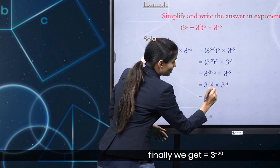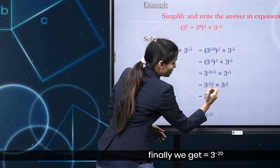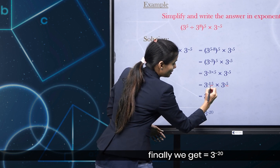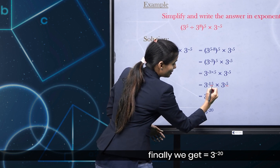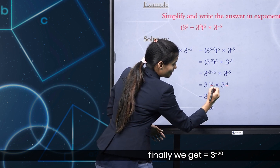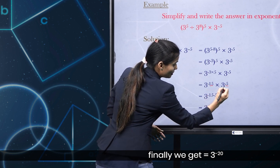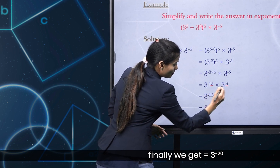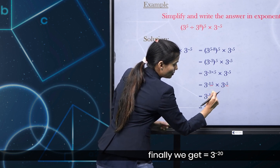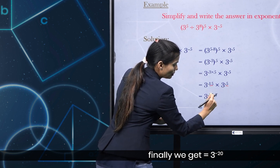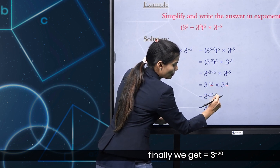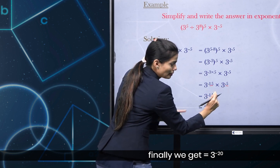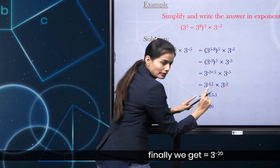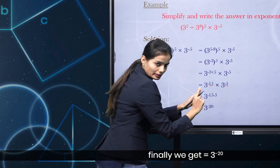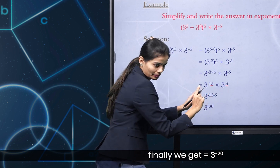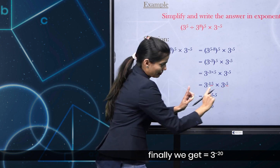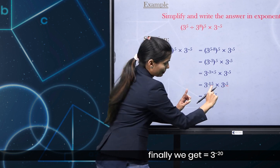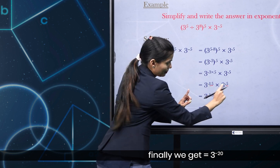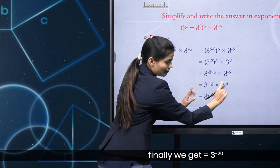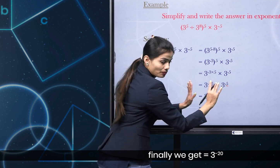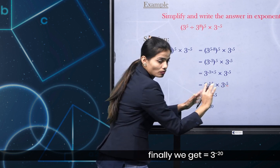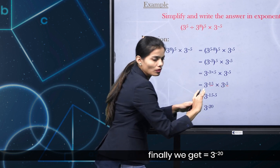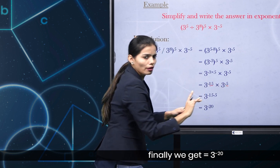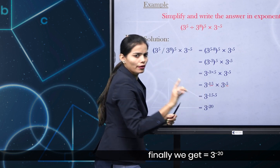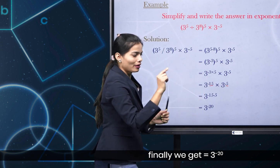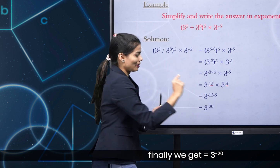Finally, we get is equal to 3 power minus 20.